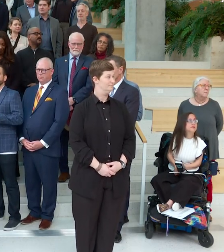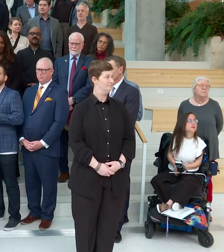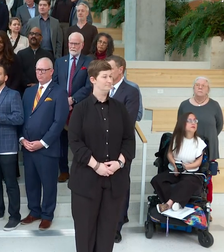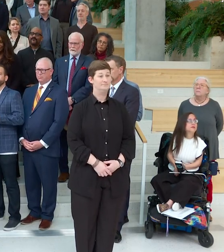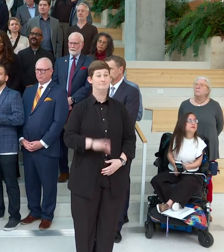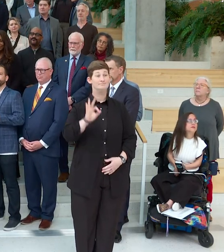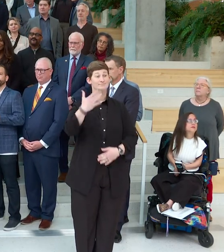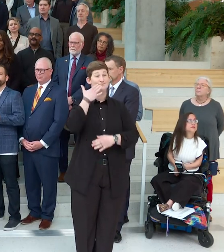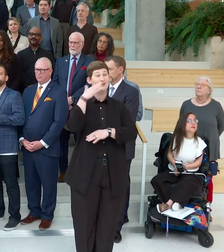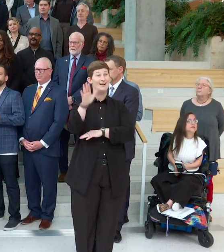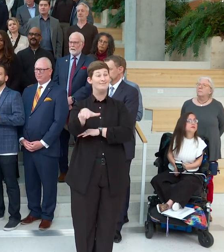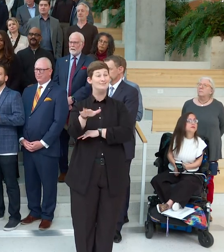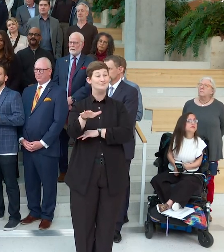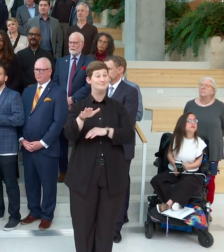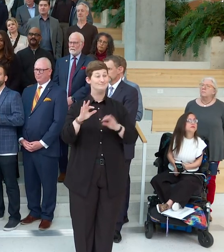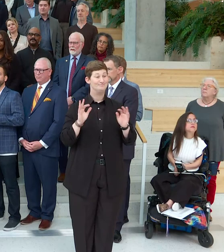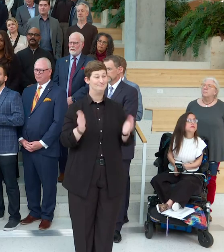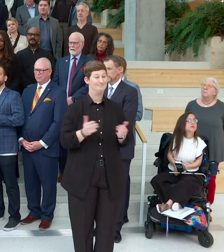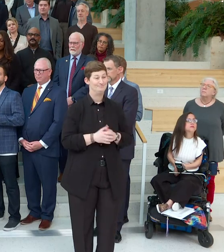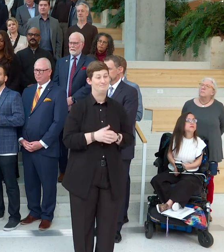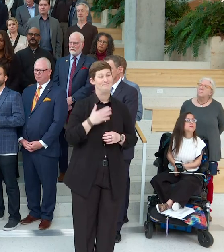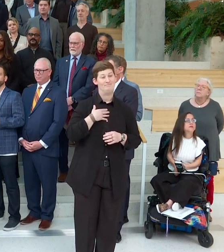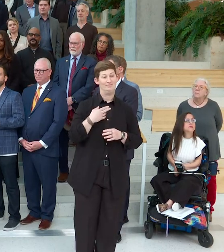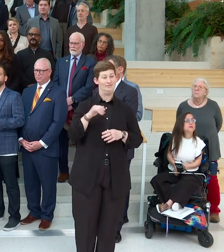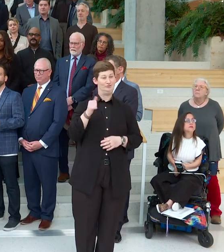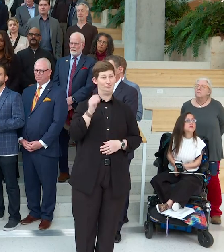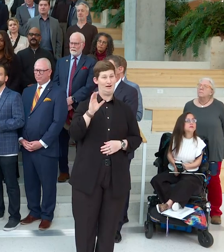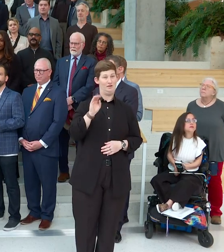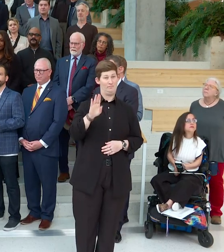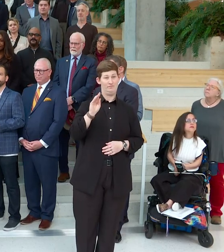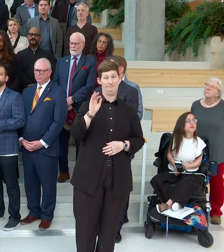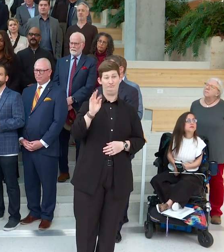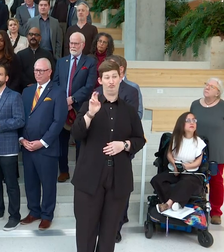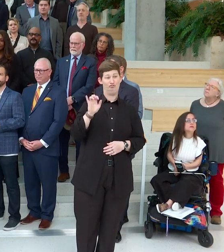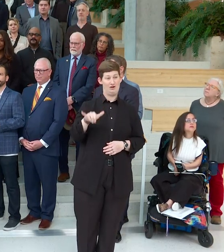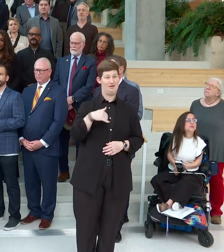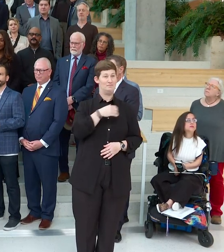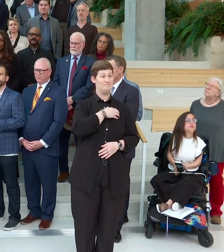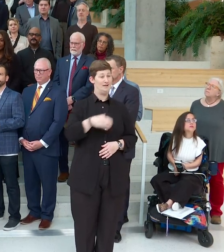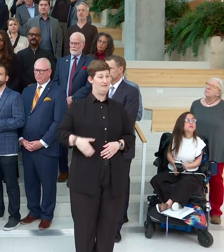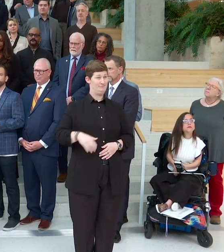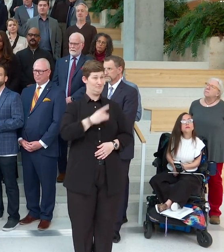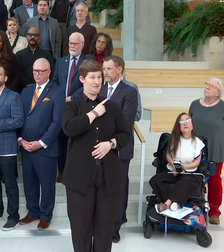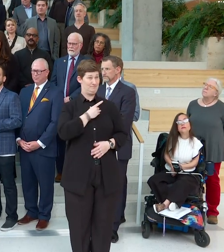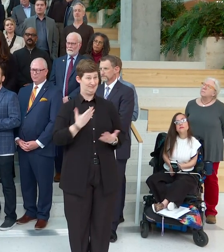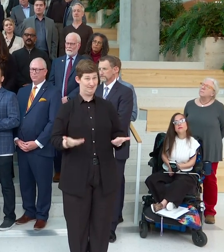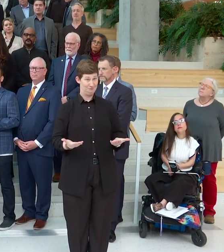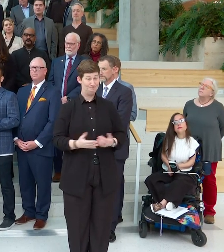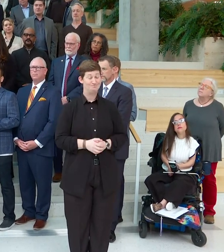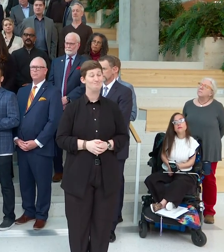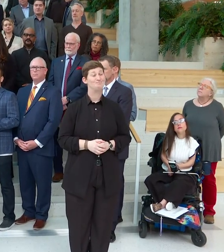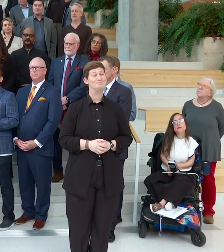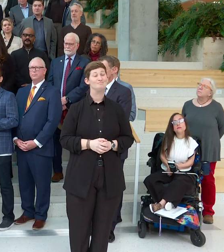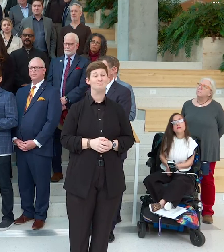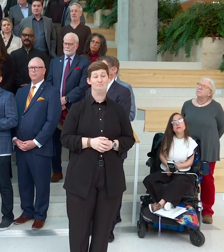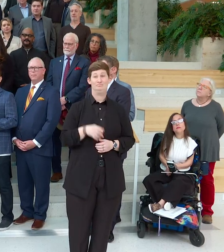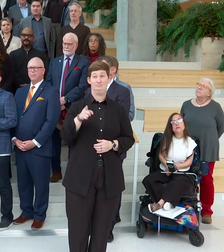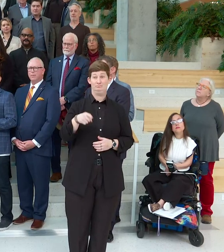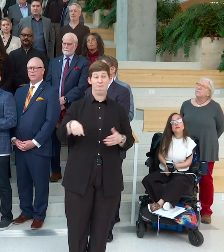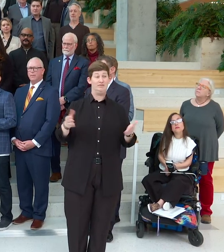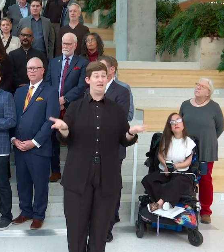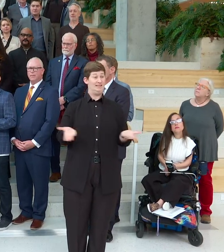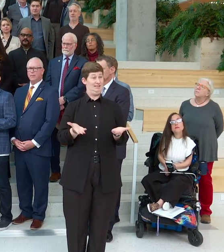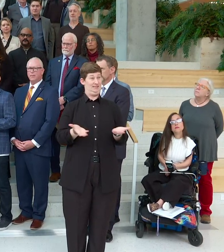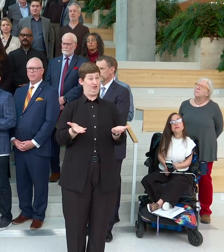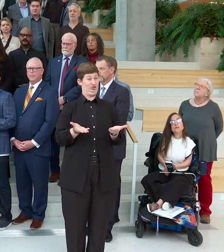Good afternoon. My name is Jacob Frey. I'm the mayor of Minneapolis, and you're joined by a